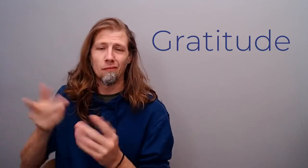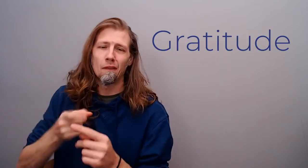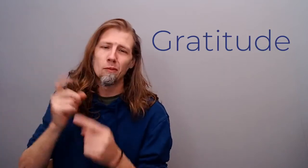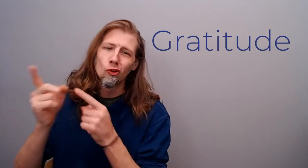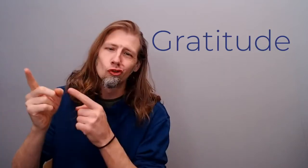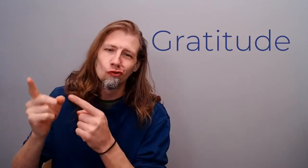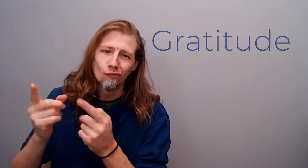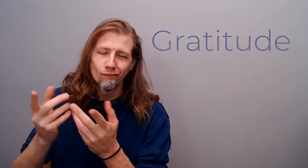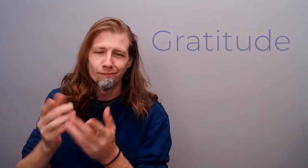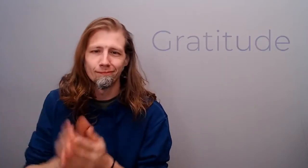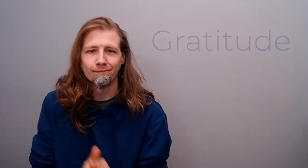her.